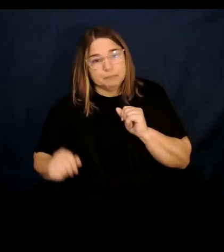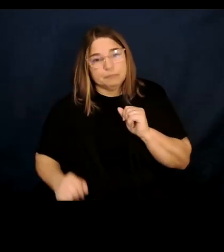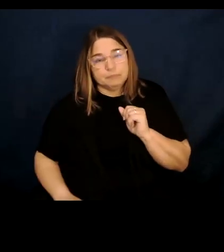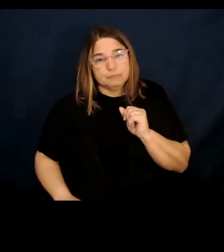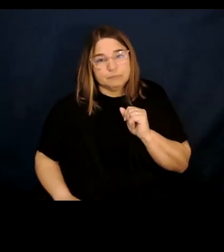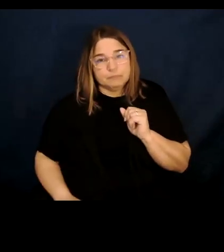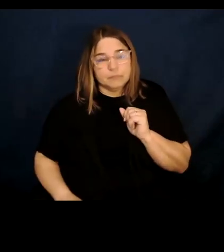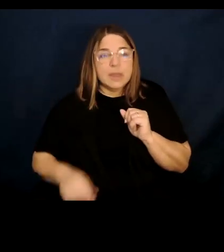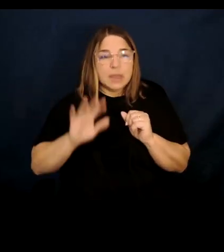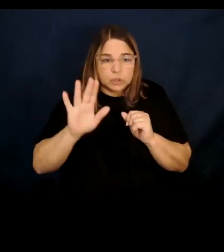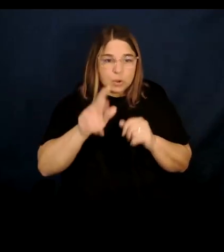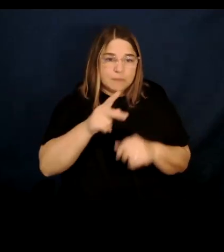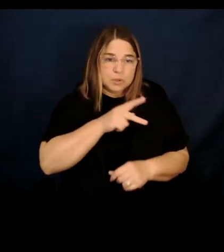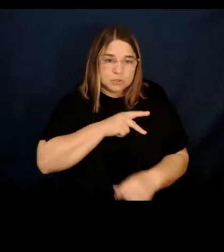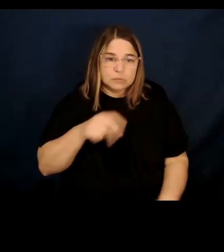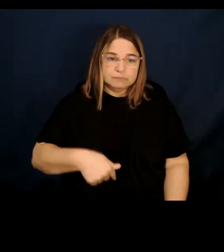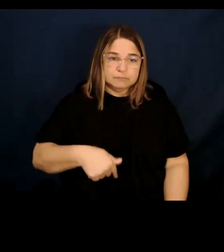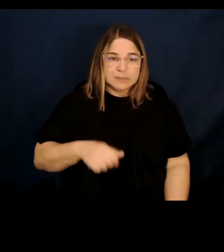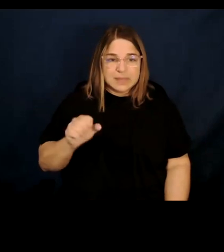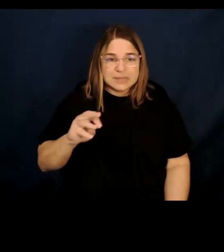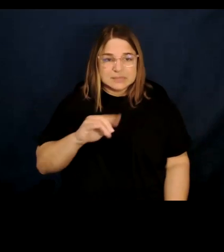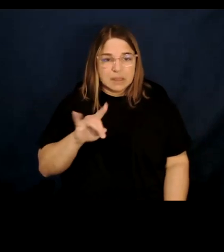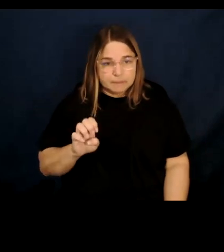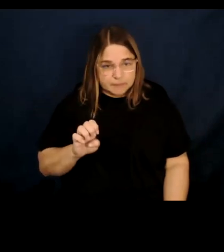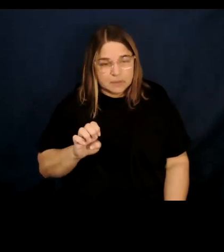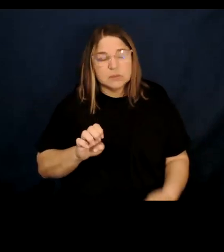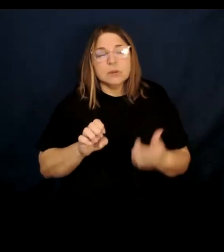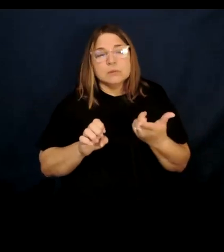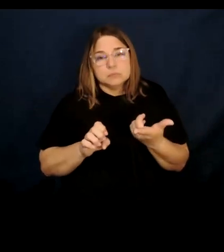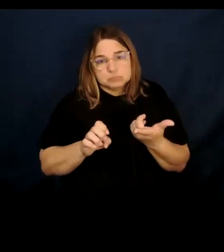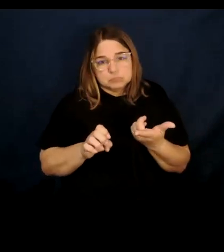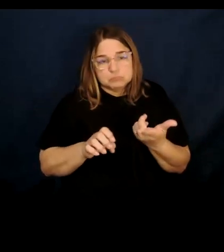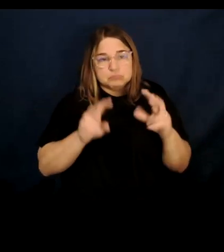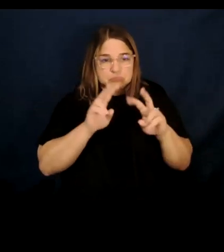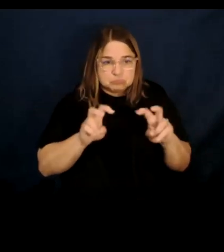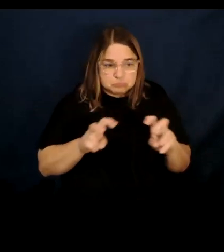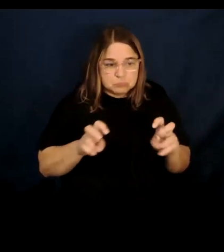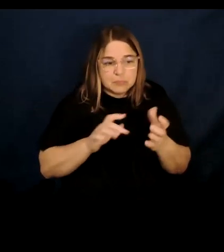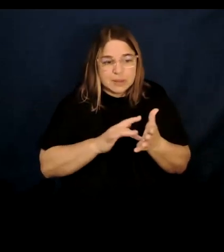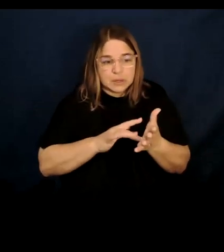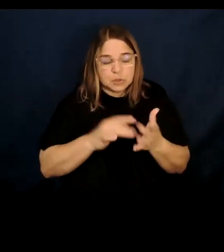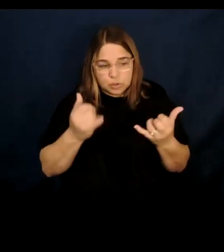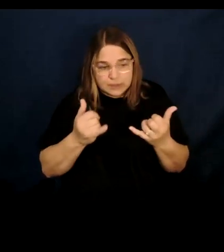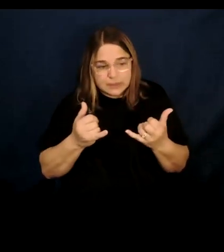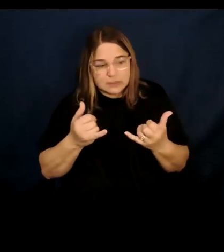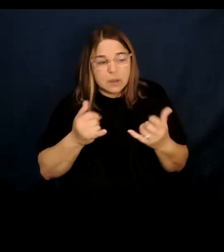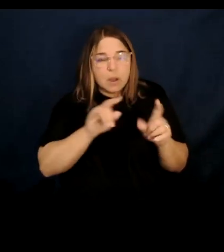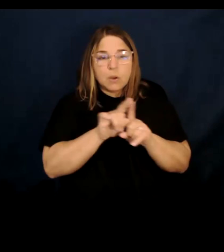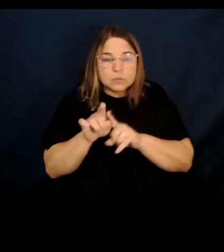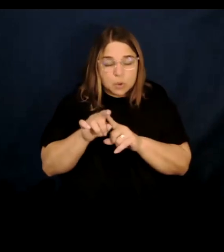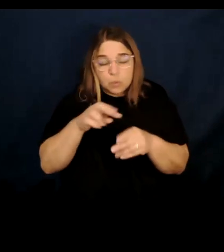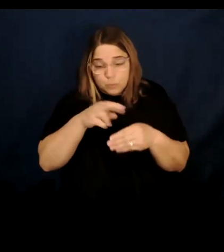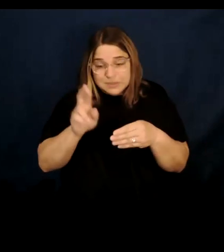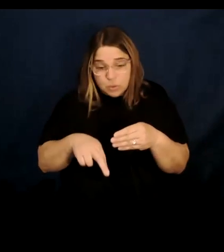enzymes. There will be results that have very useful information to examine the medications that you're currently taking. And there will be also results that we